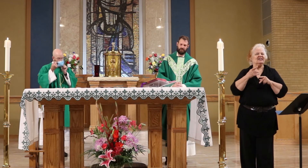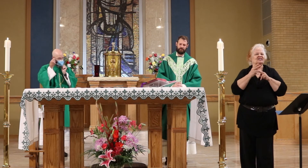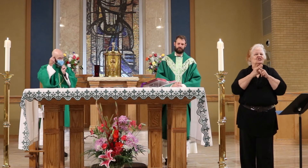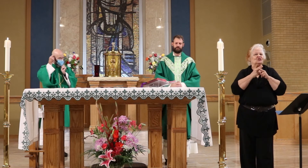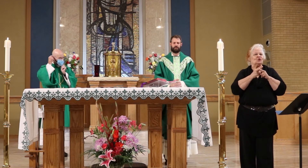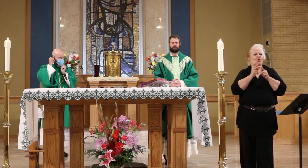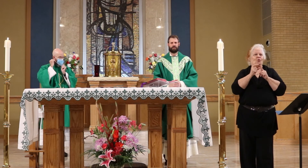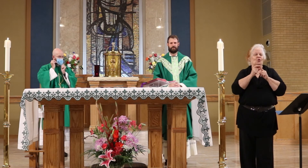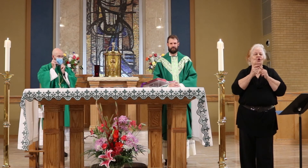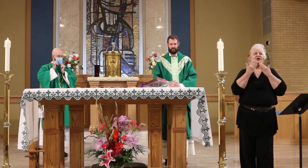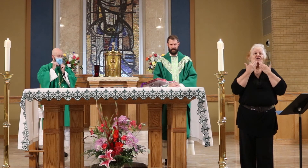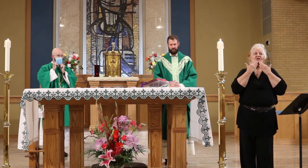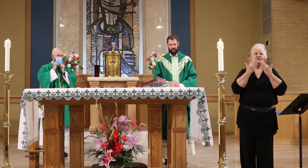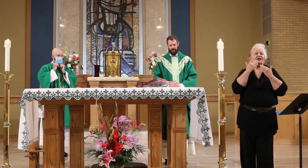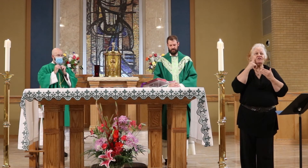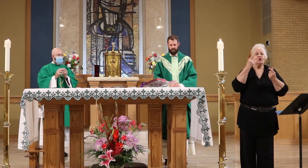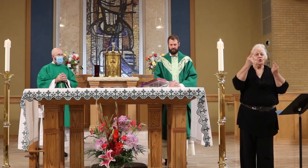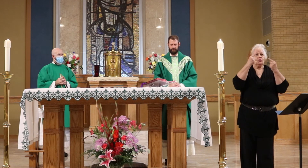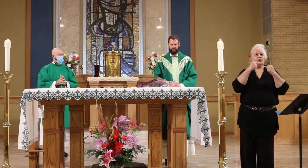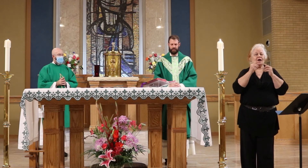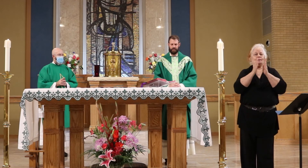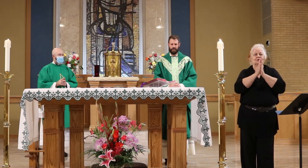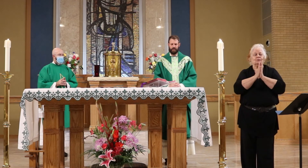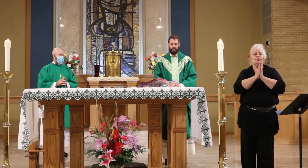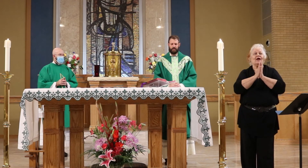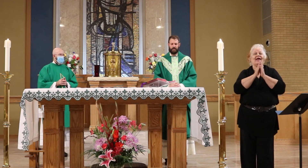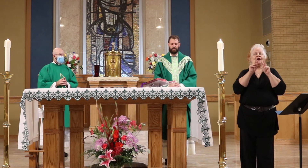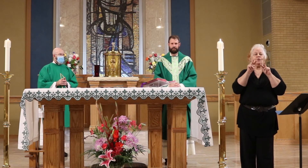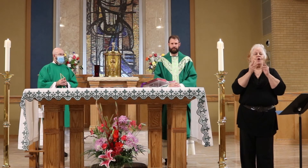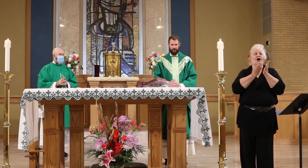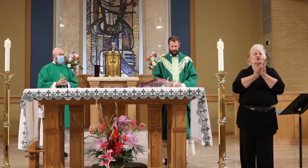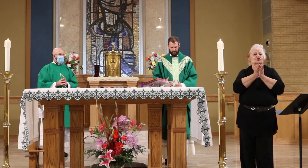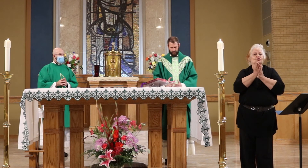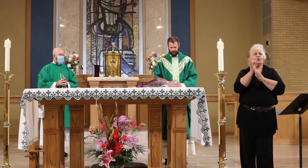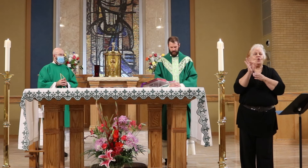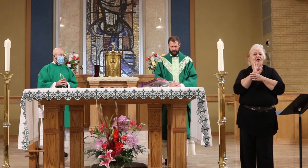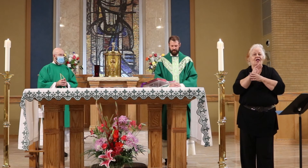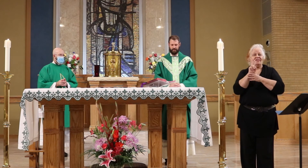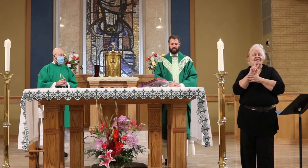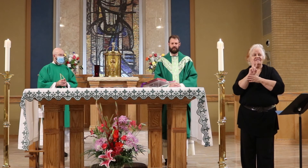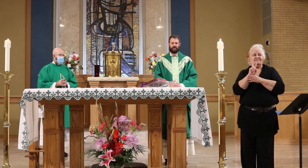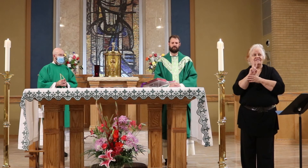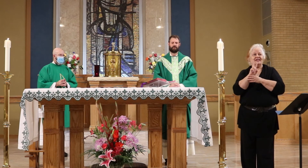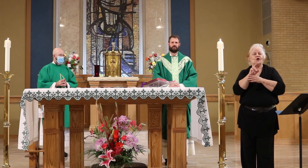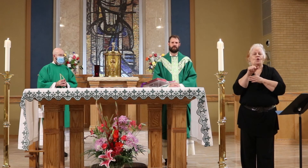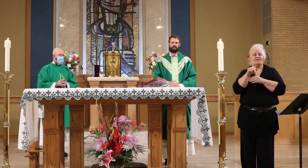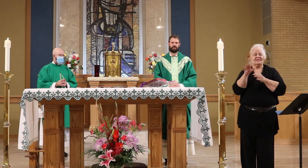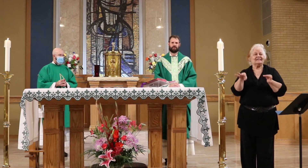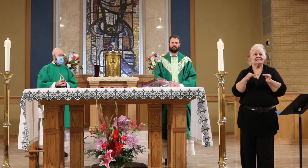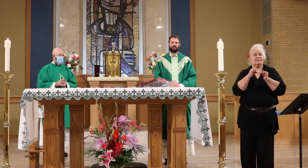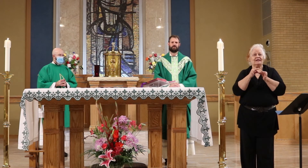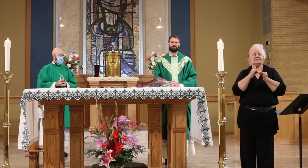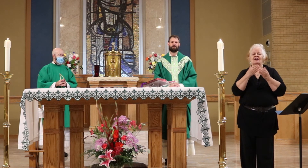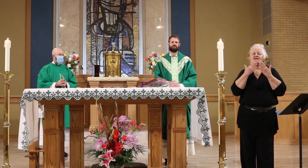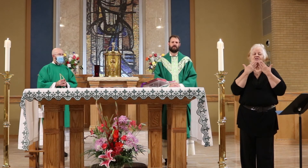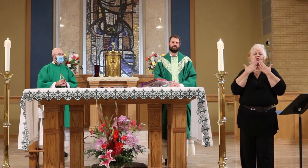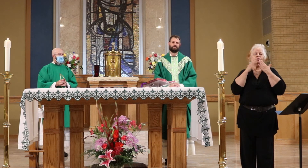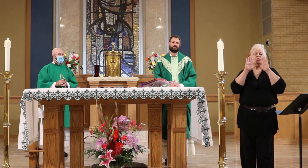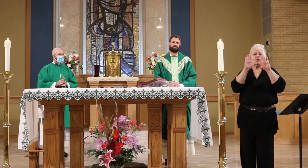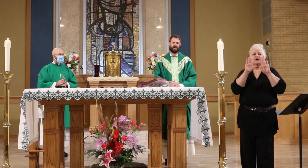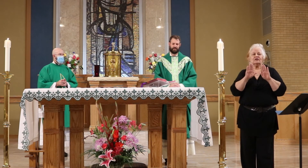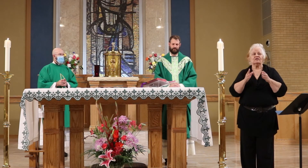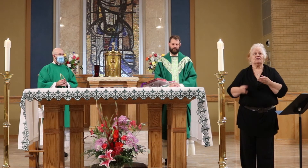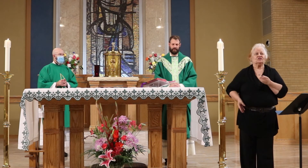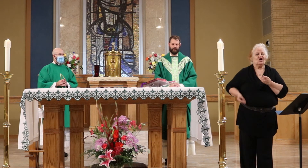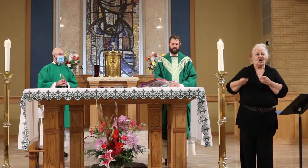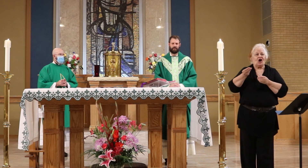word of gratitude for you who come to pray and watch through the filming of these masses, and for your generous contributions which have made